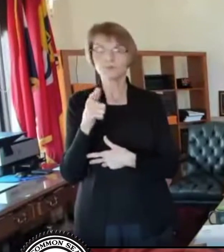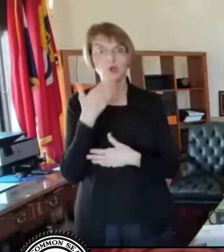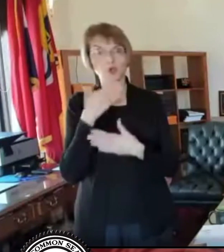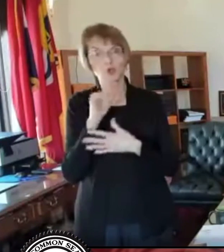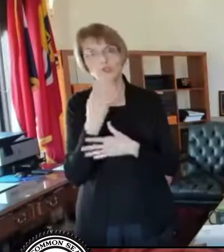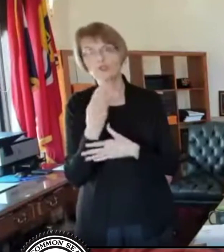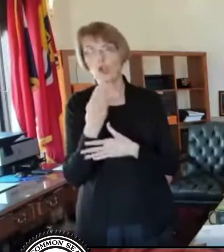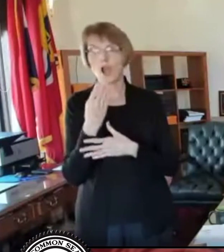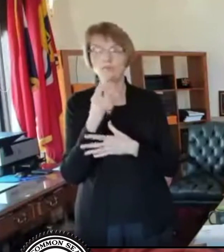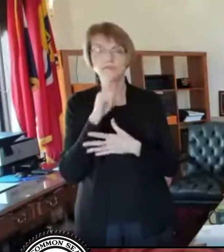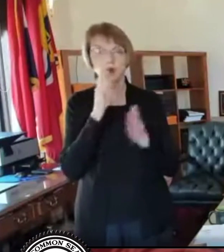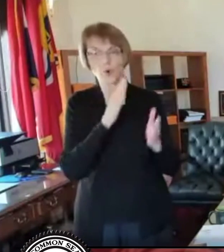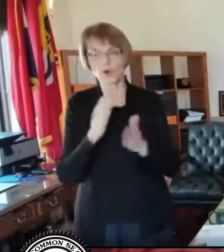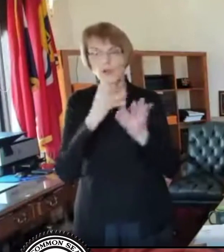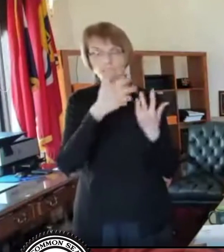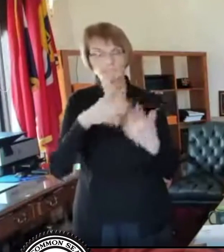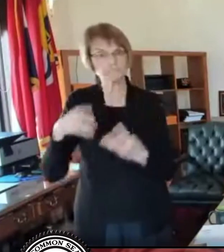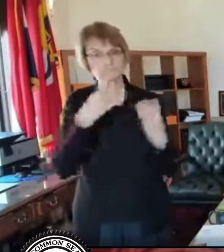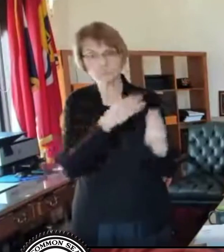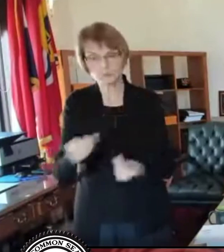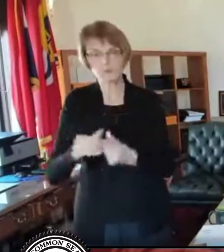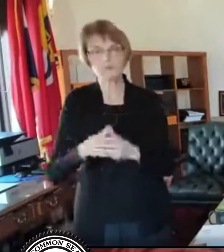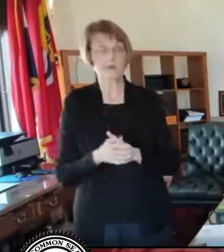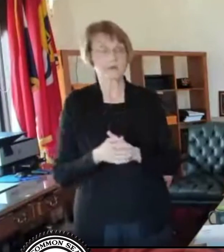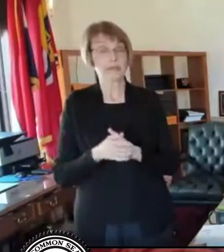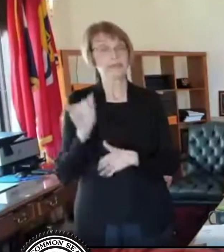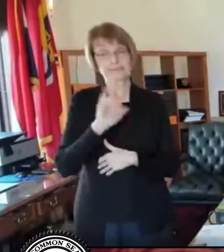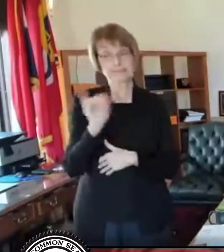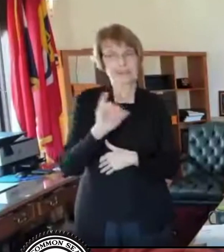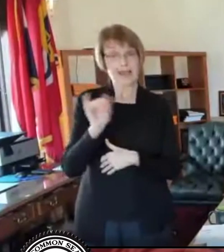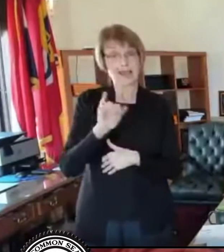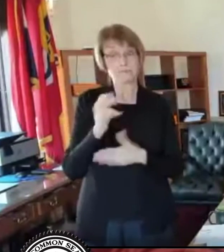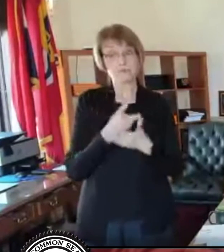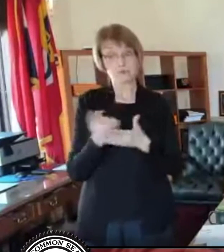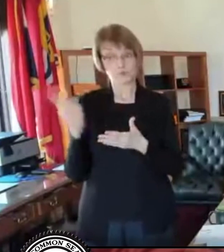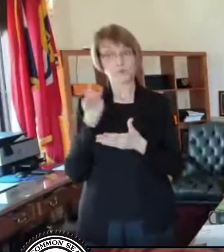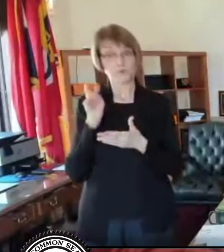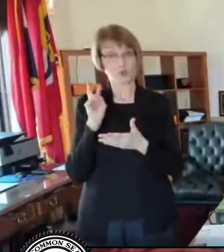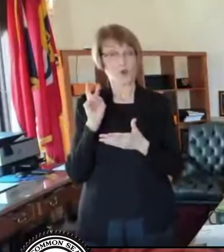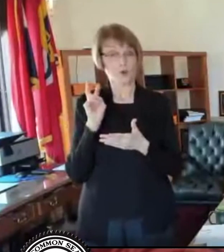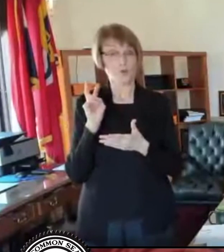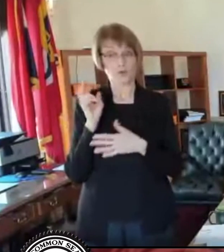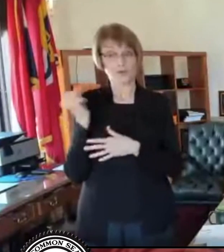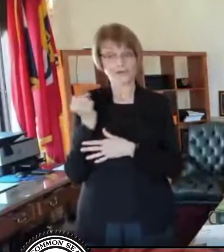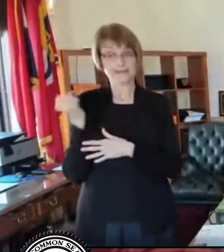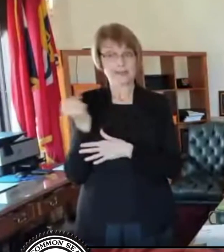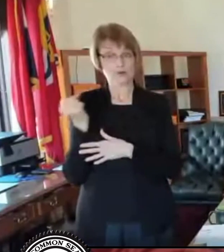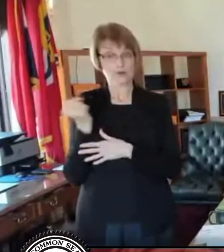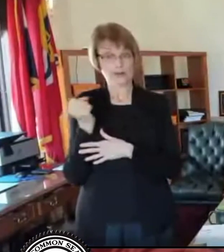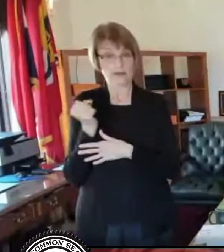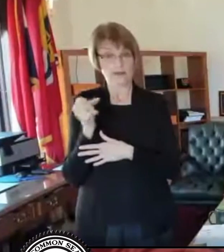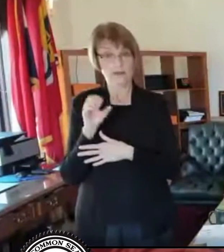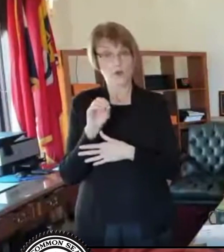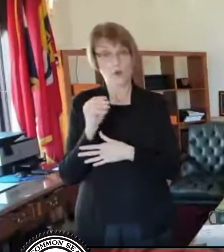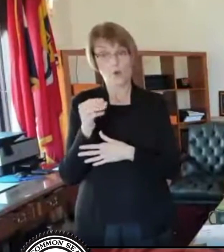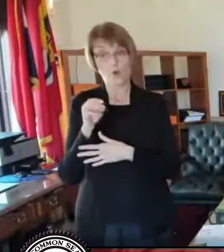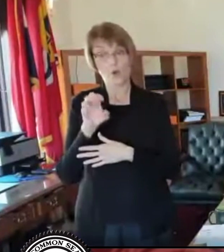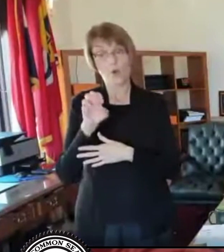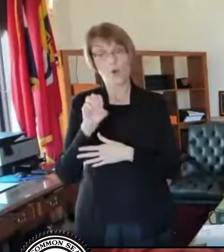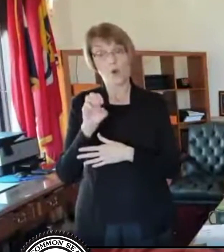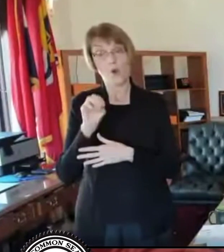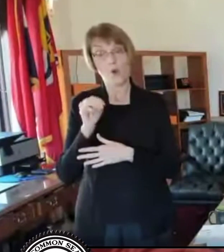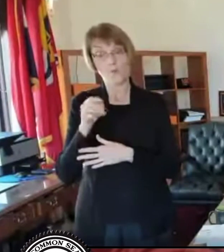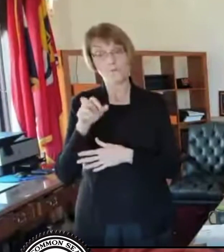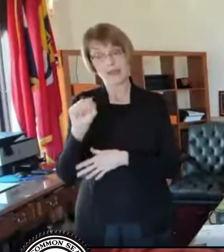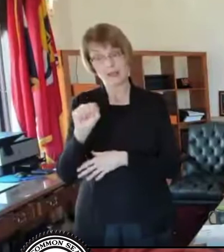that. And we also had a similarly well-run event the week before, the Saturday before, at the Omega Center at Goodfellow